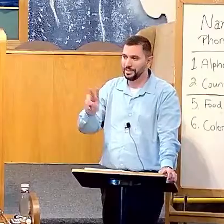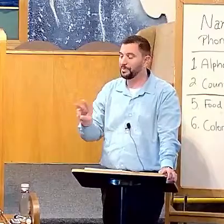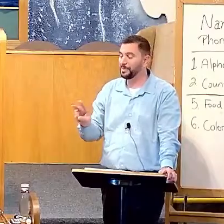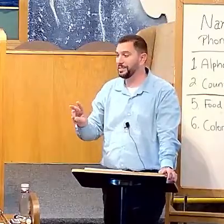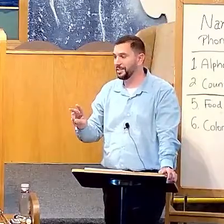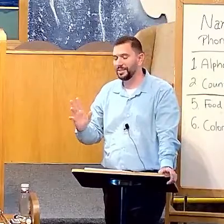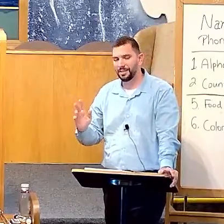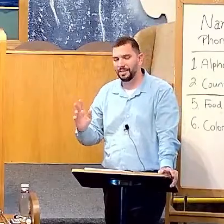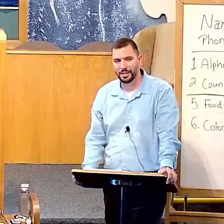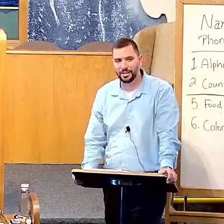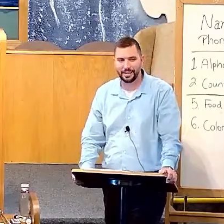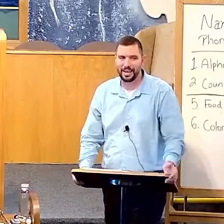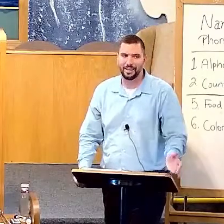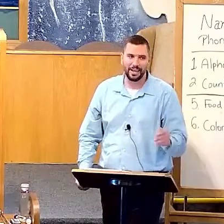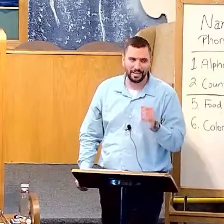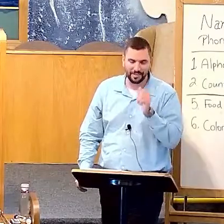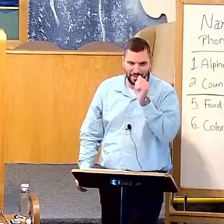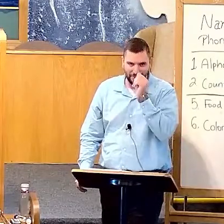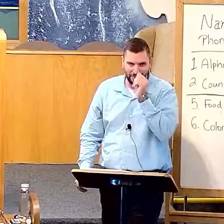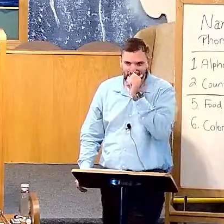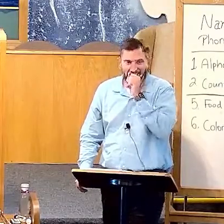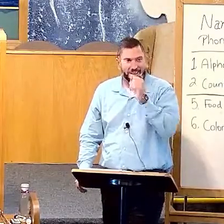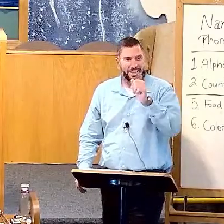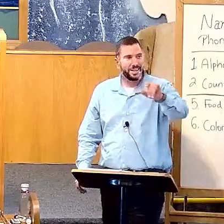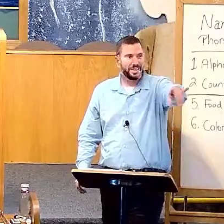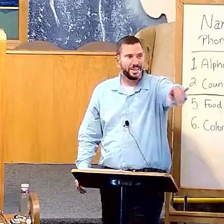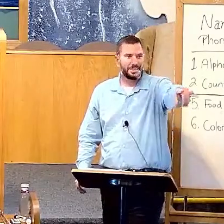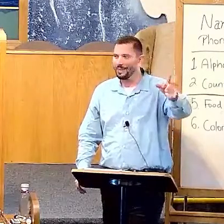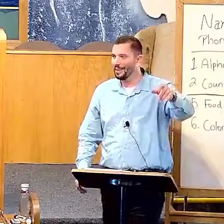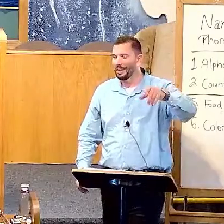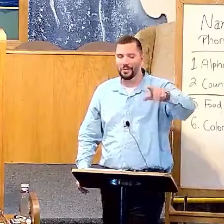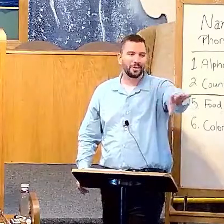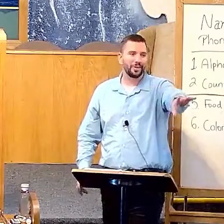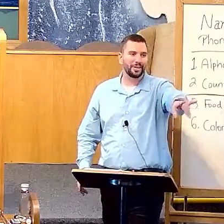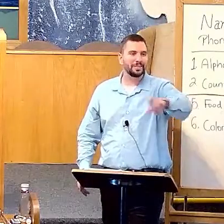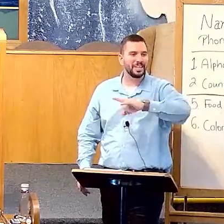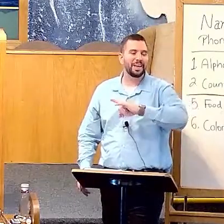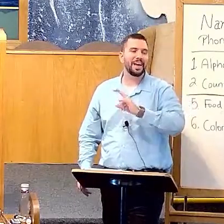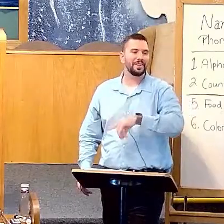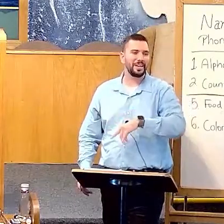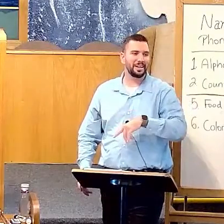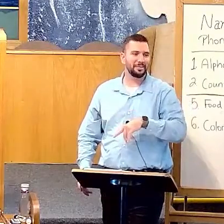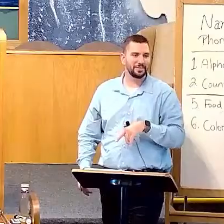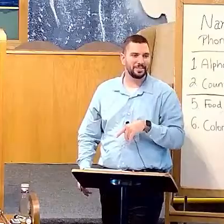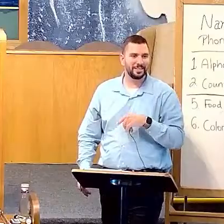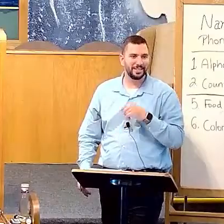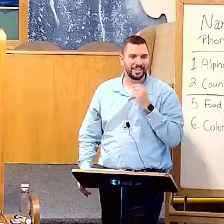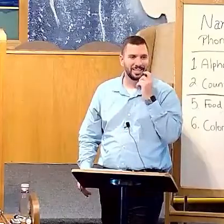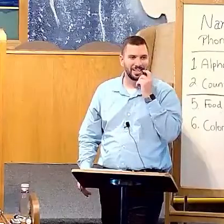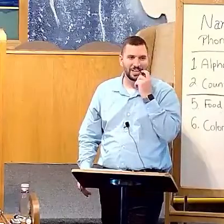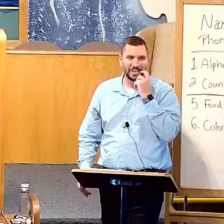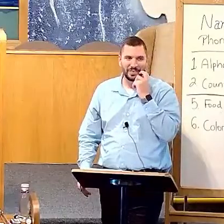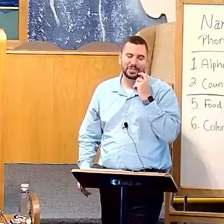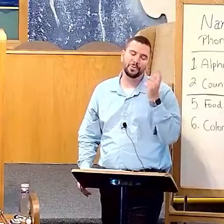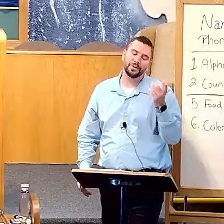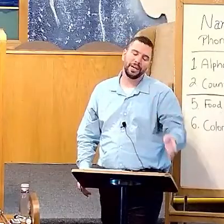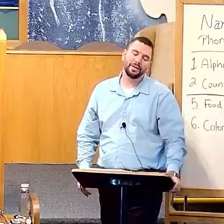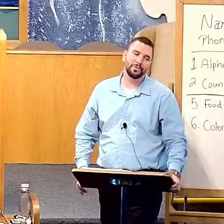pizza. I can't leave that one out. Hold on. Let me see if they have any animals. Okay, Edwin? What's your